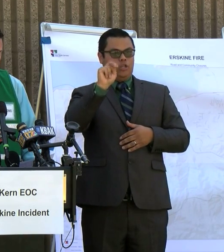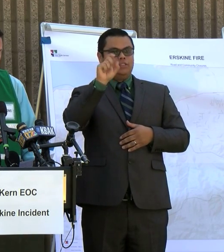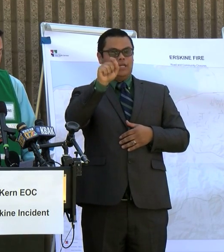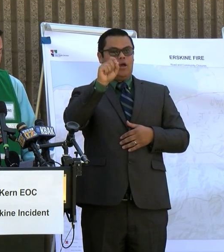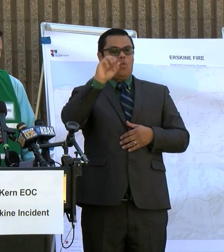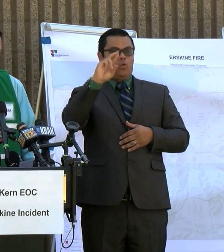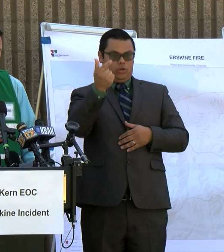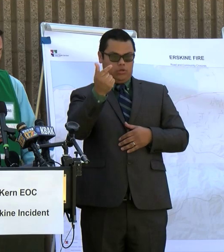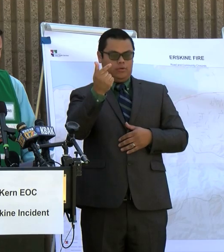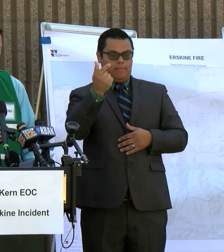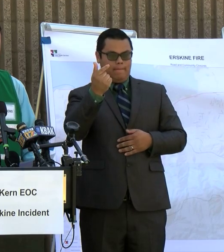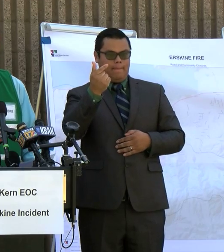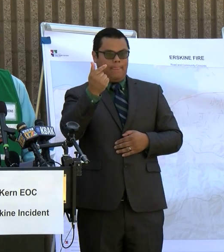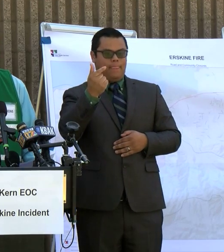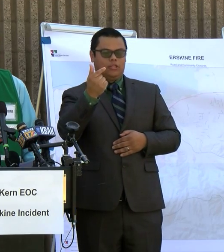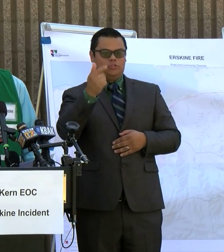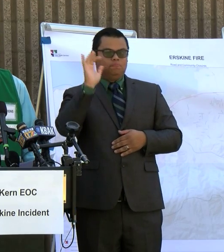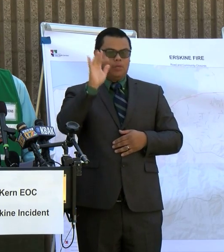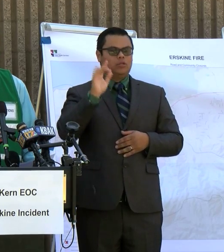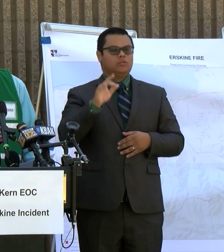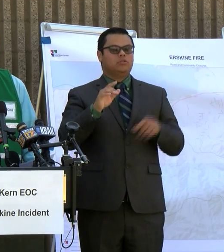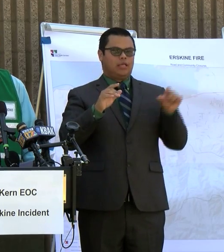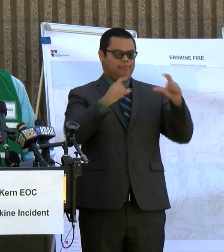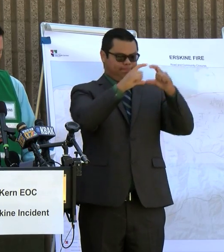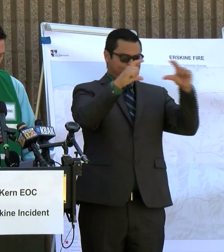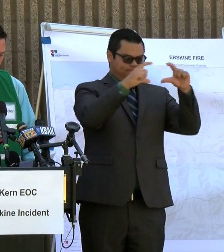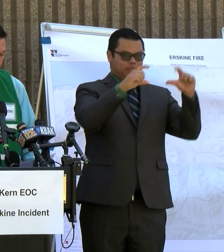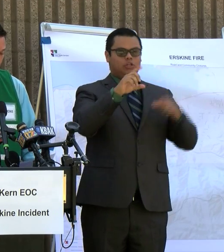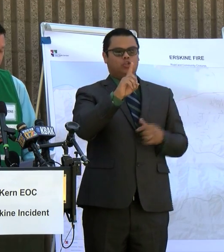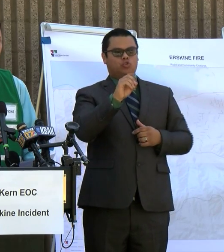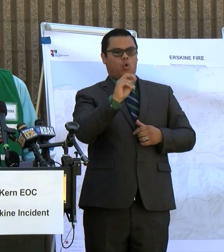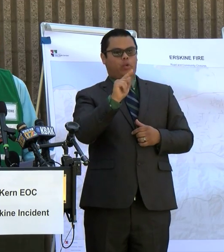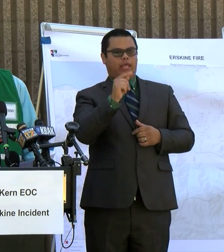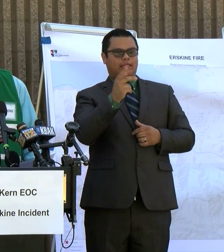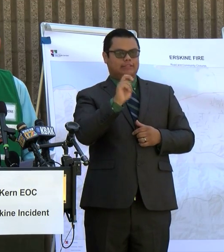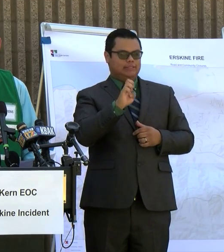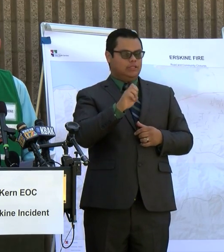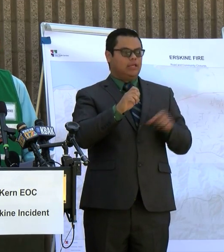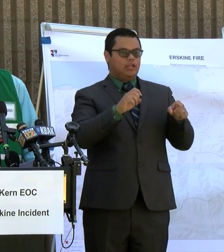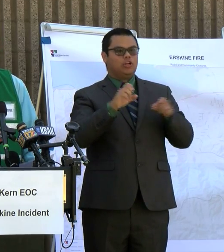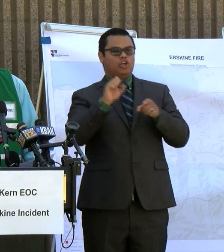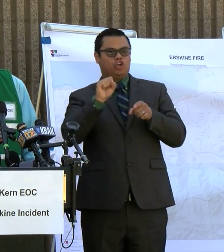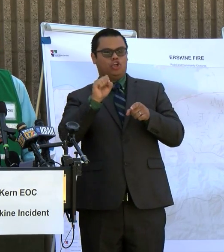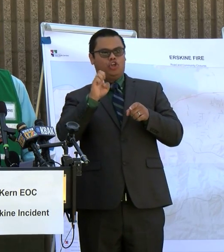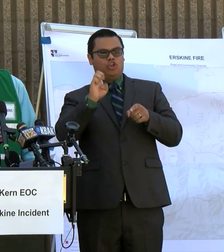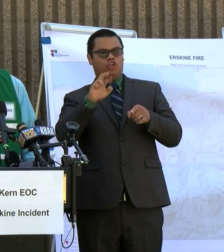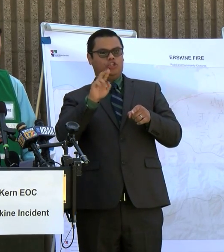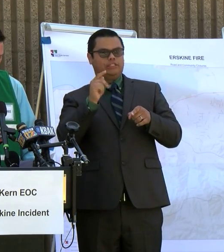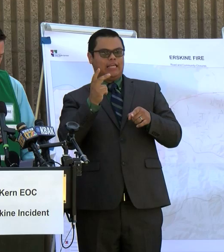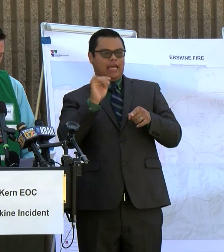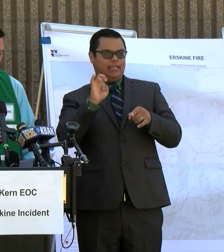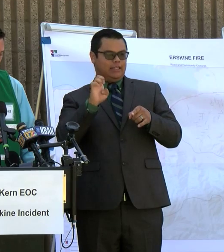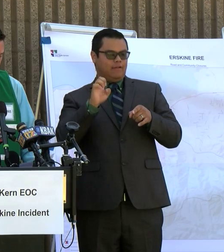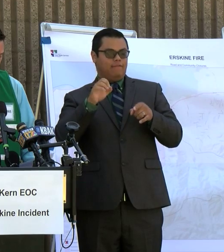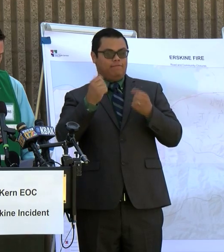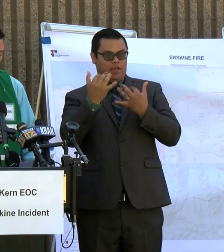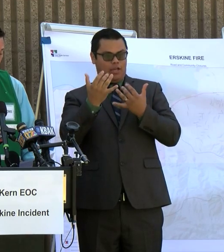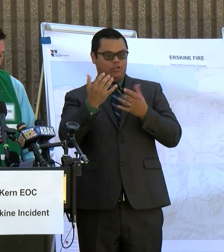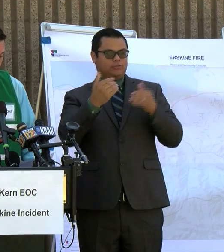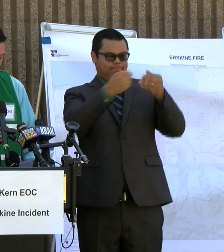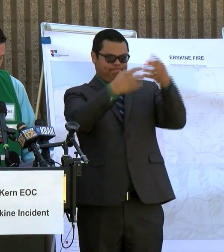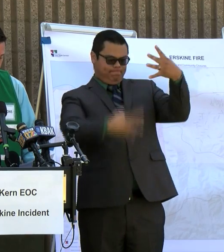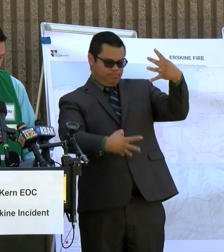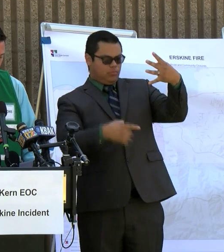www.uwkern.org and just hit the donation button, and the Erskine fire is one of the drop-down